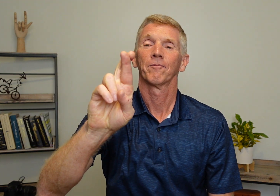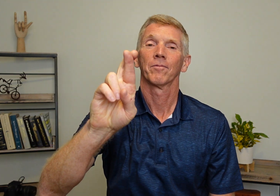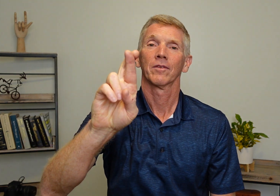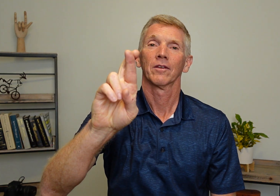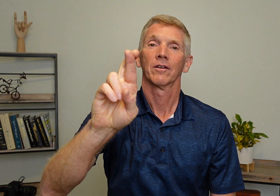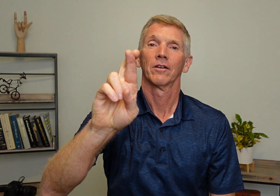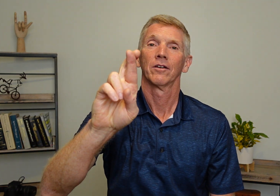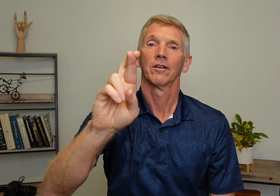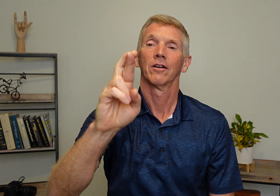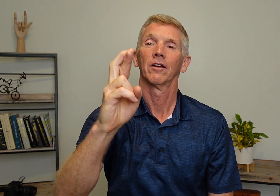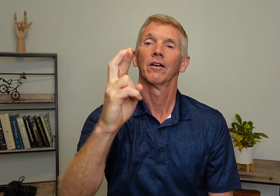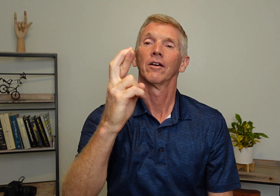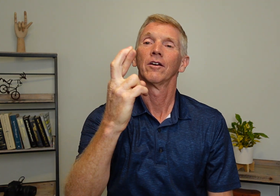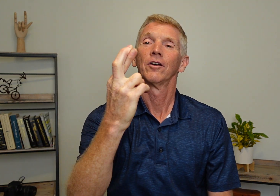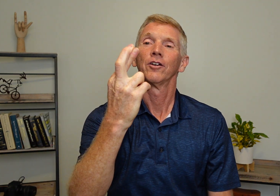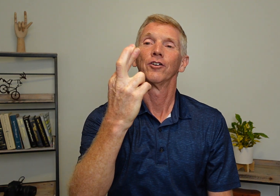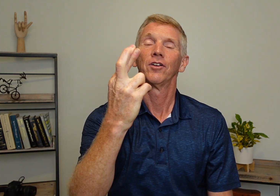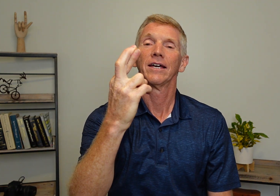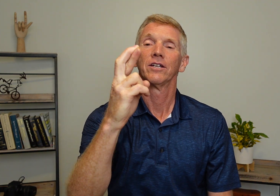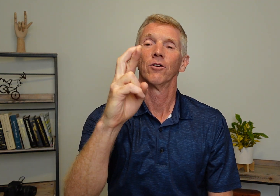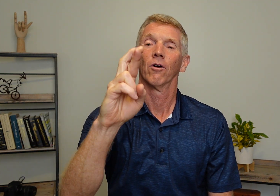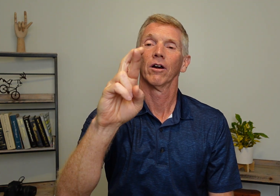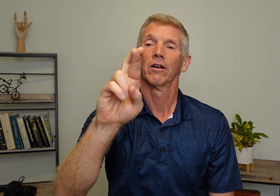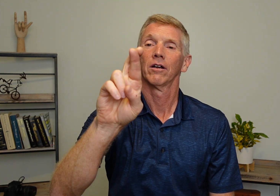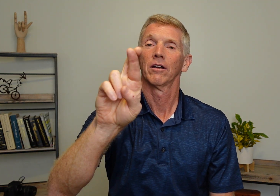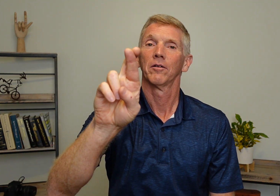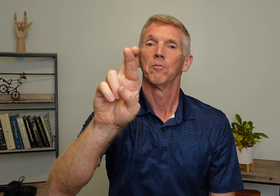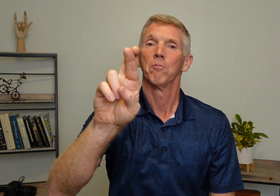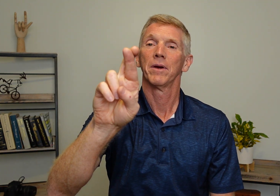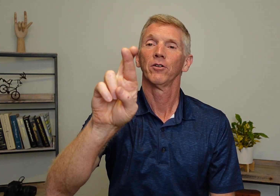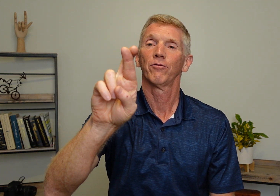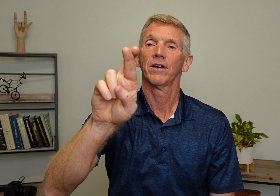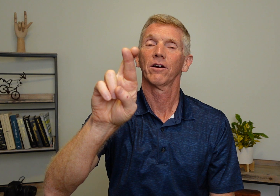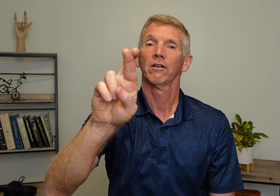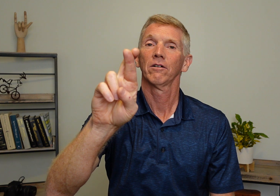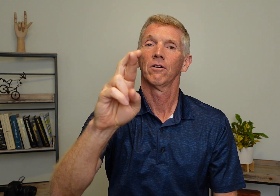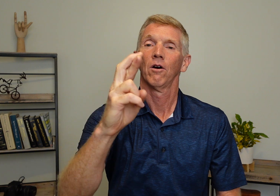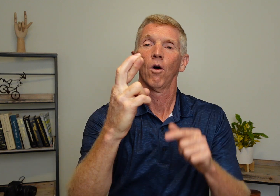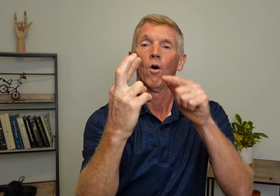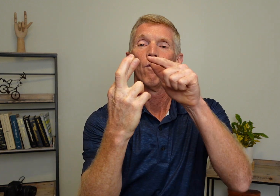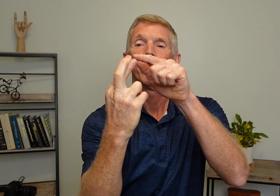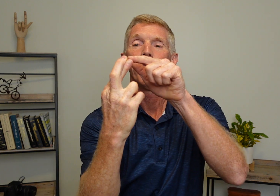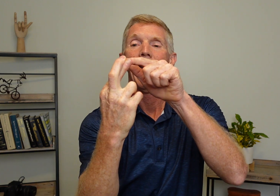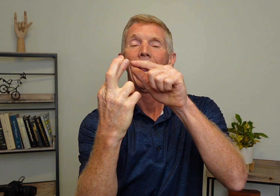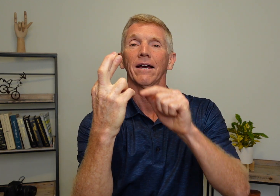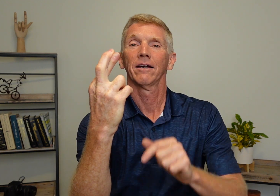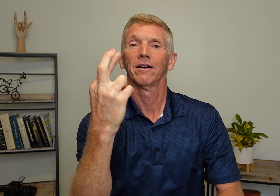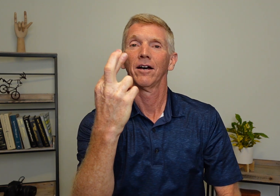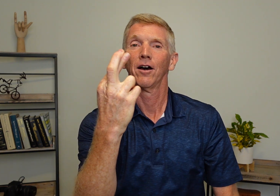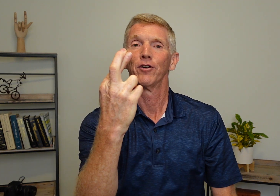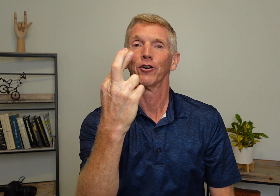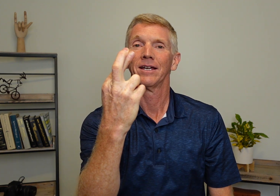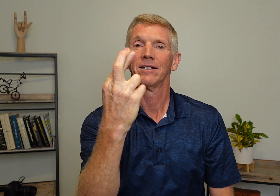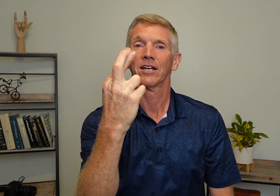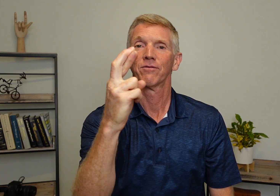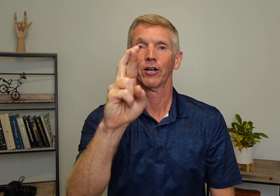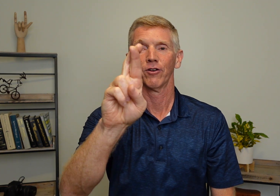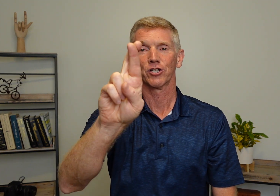You're taking your middle finger over the back of your index finger. There's an